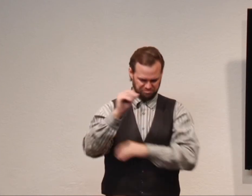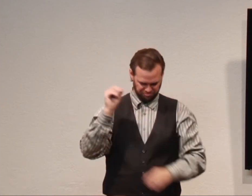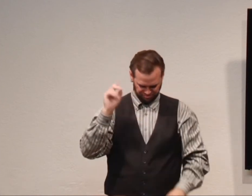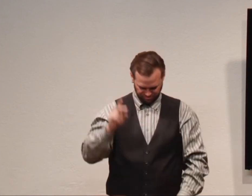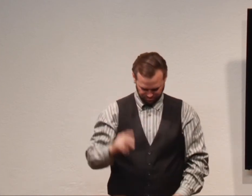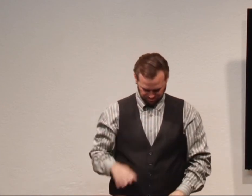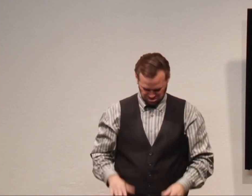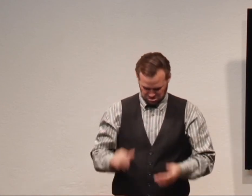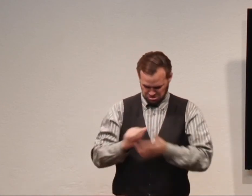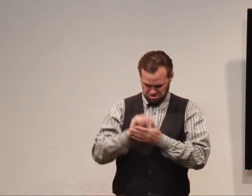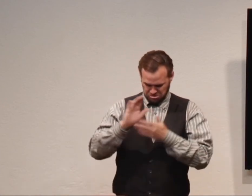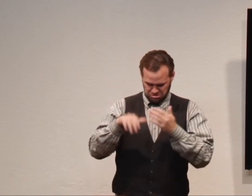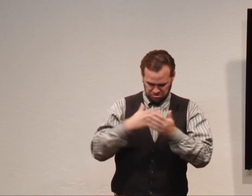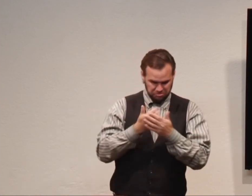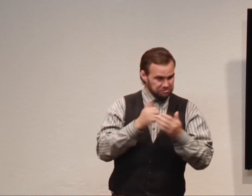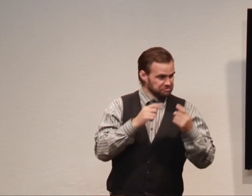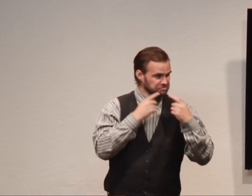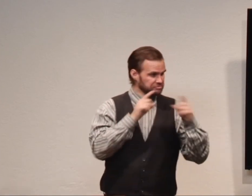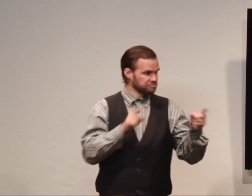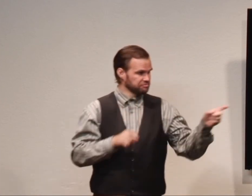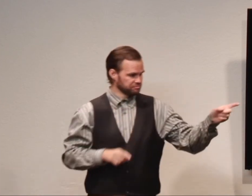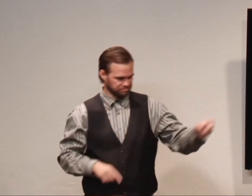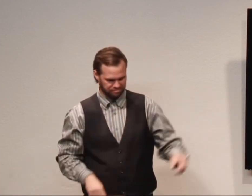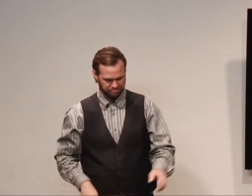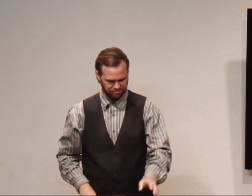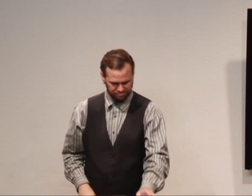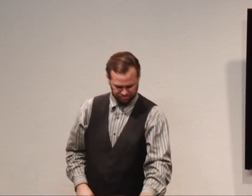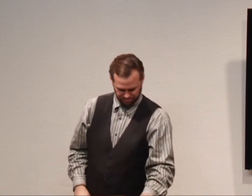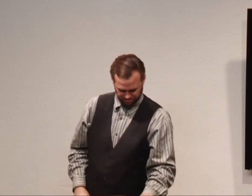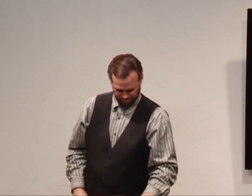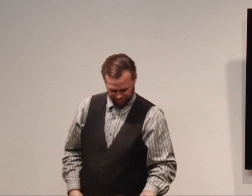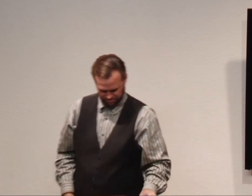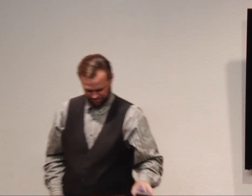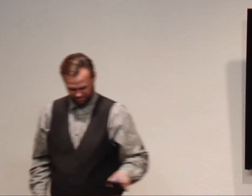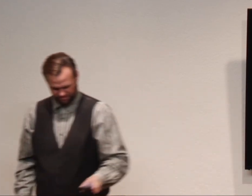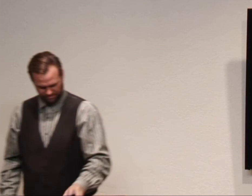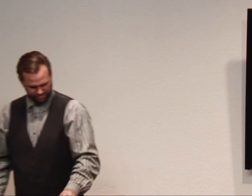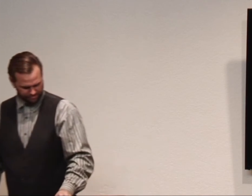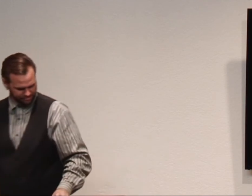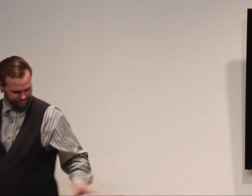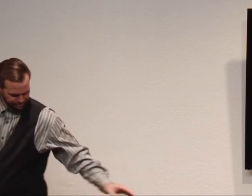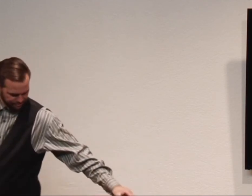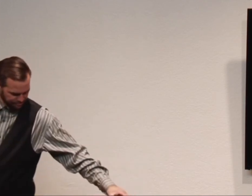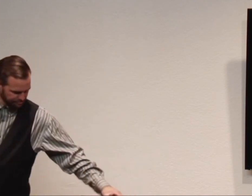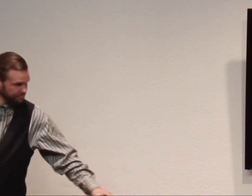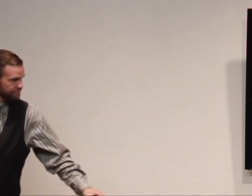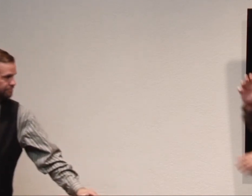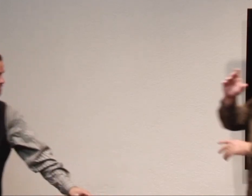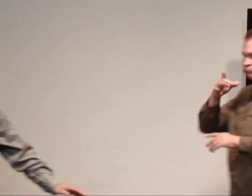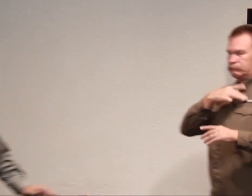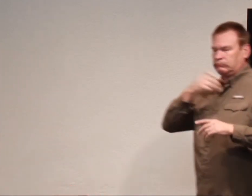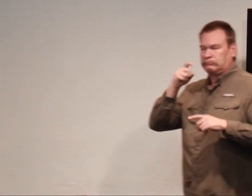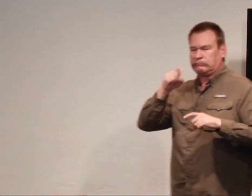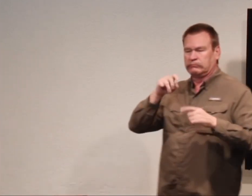who are interested. And Chester Brock, do you have any announcements? Yes, I do want to talk about something.